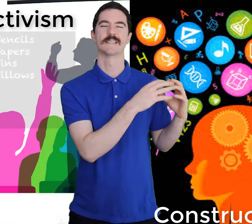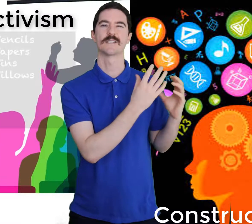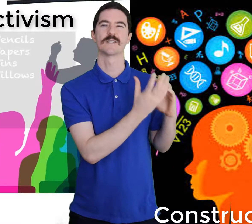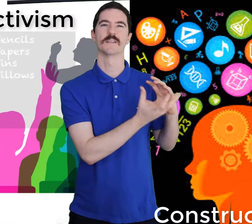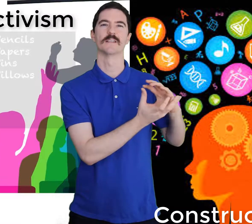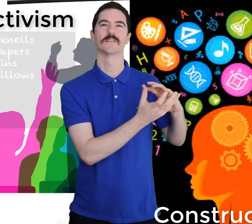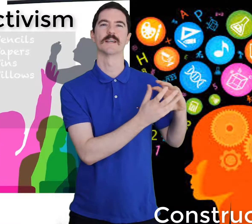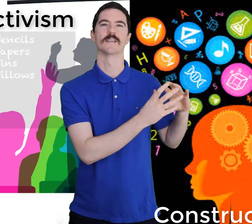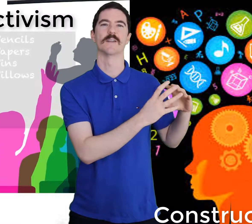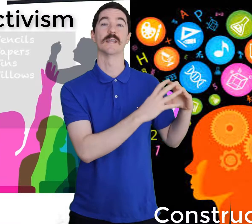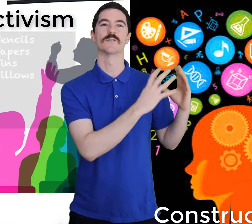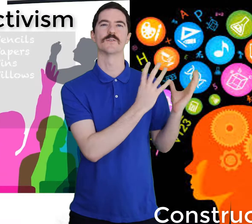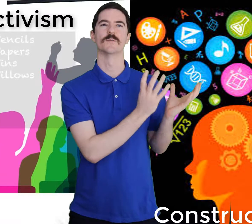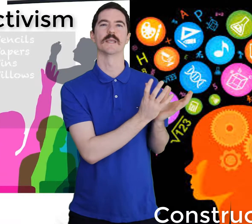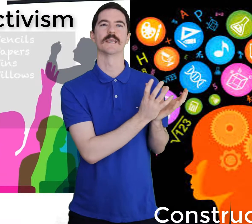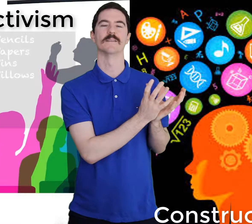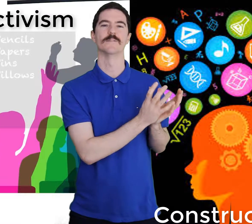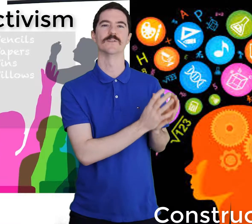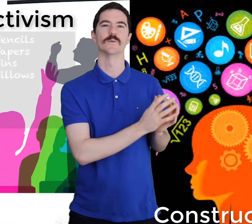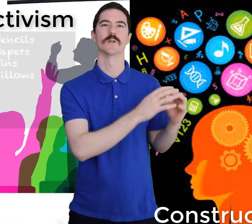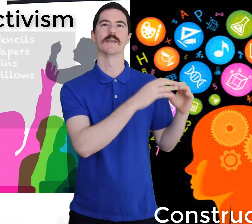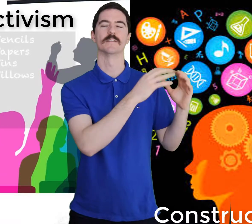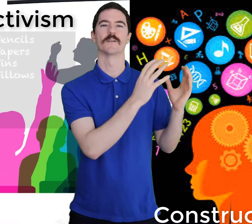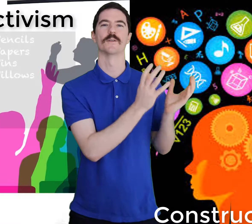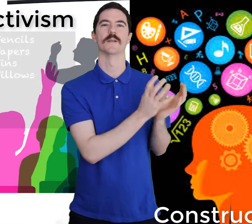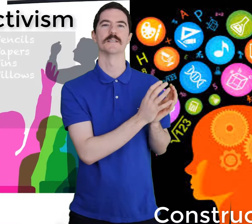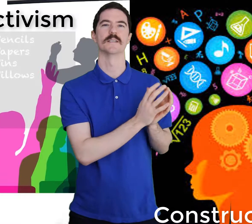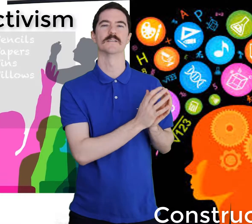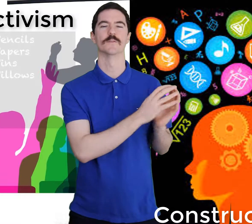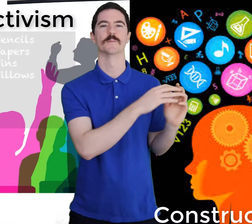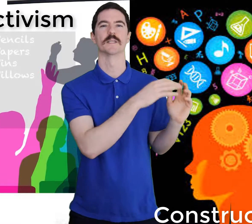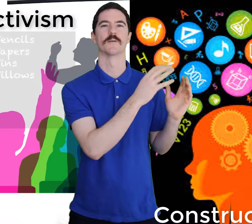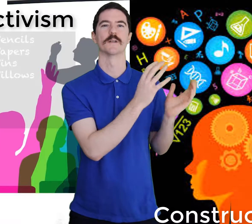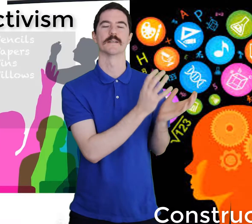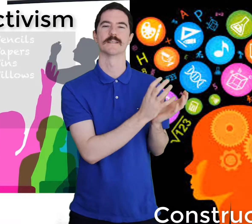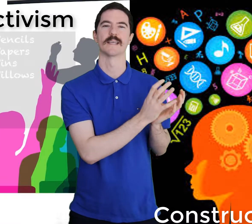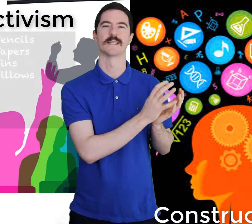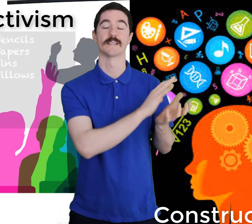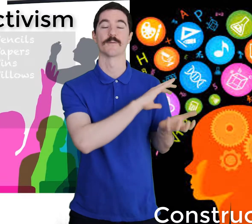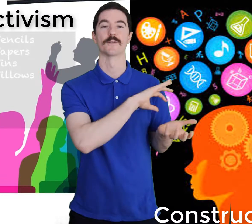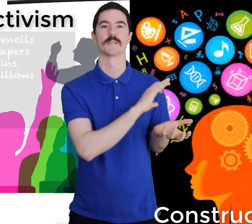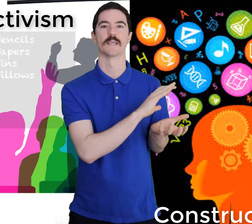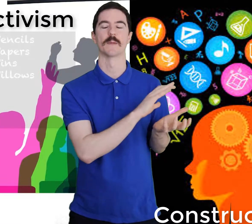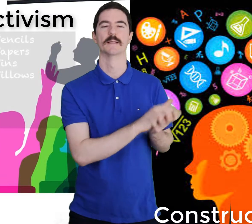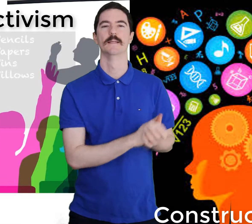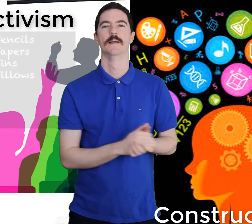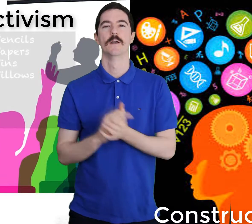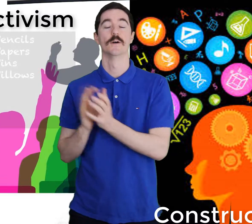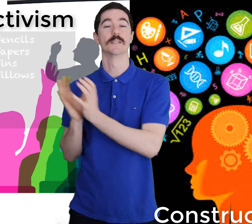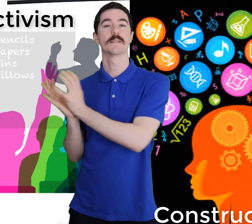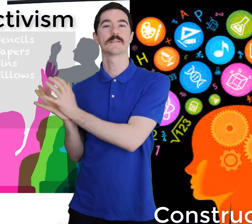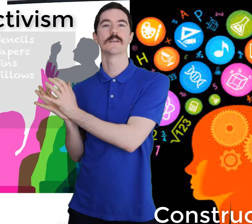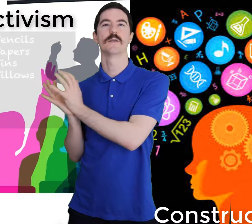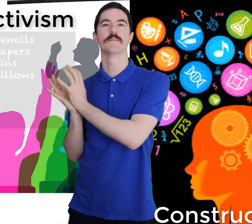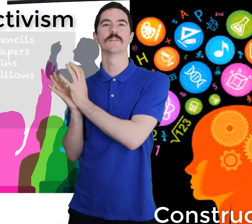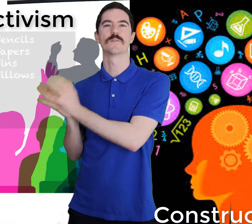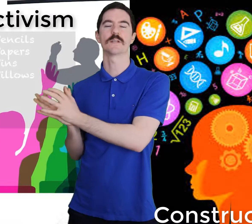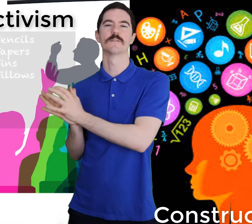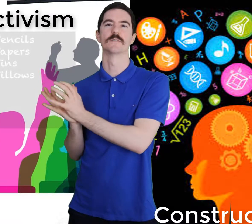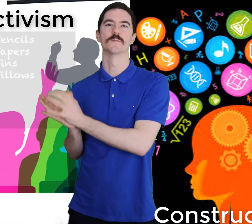attached to things like, each student being individual, having their own ideas, forming their own understandings and their own schema. On the other side, you have Instructivism, which